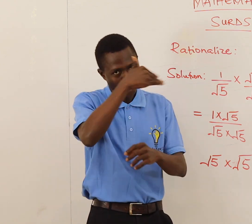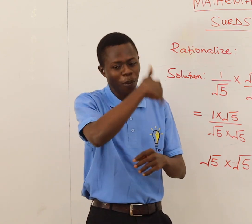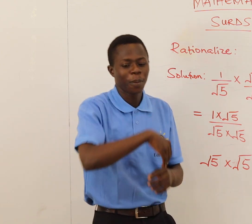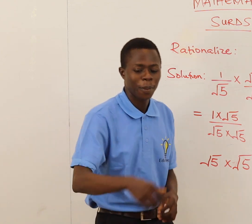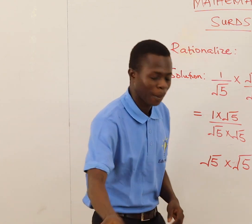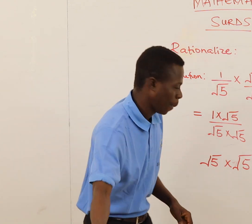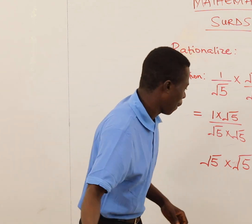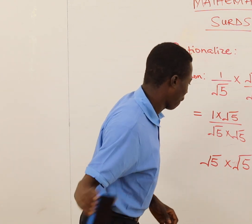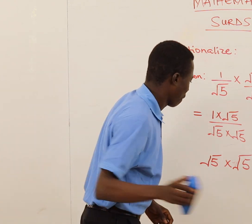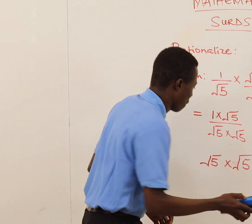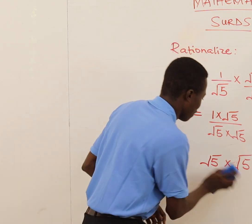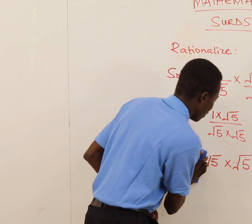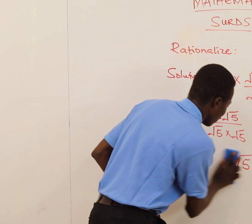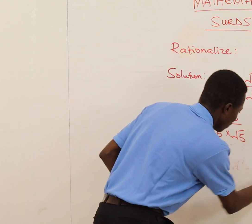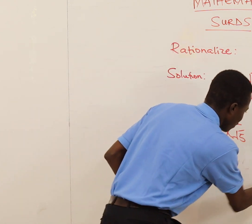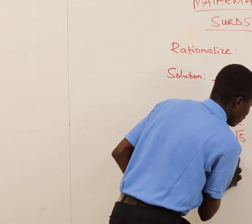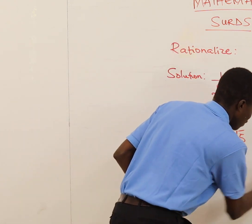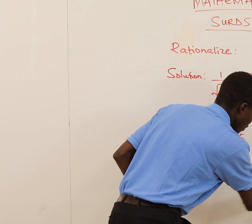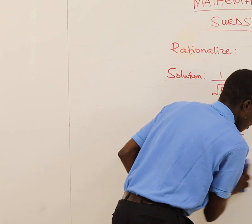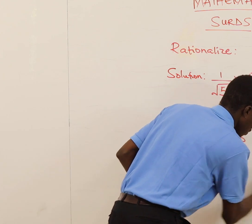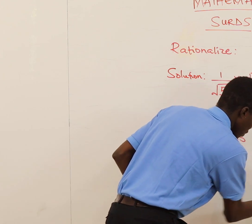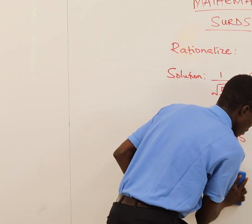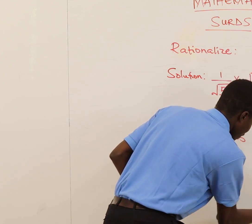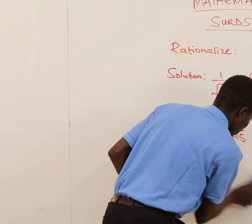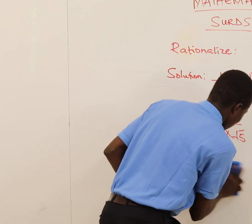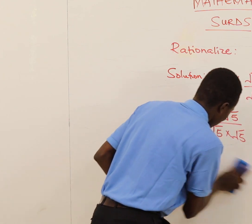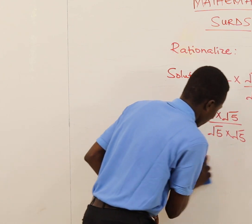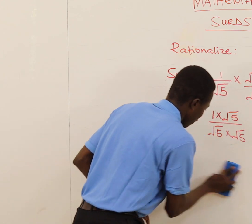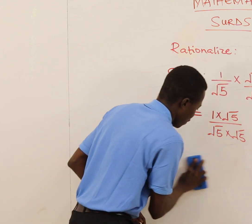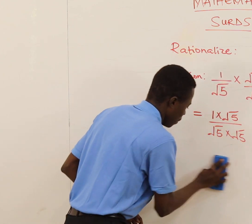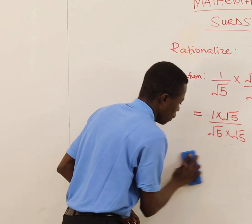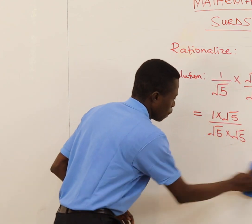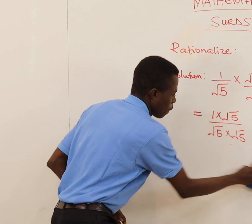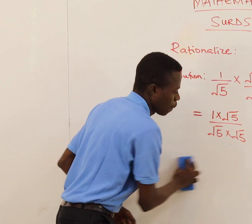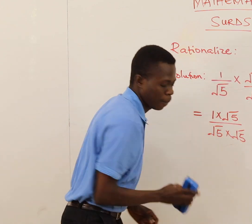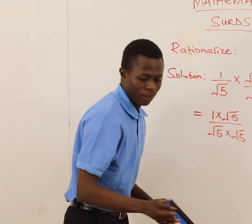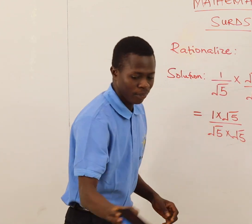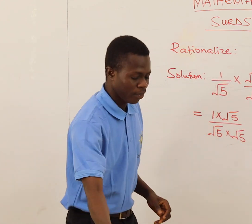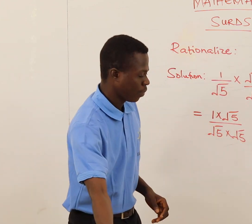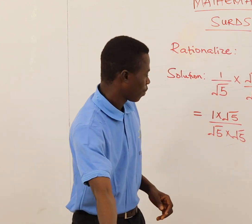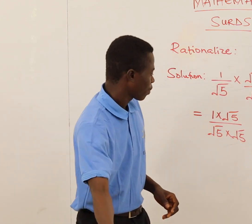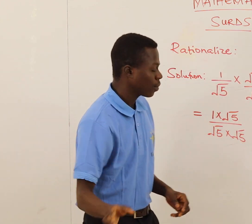get rid of our square root sign. Now let's go back to our main example.